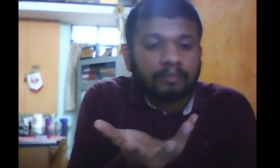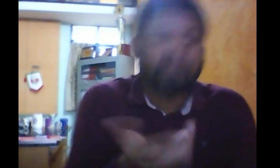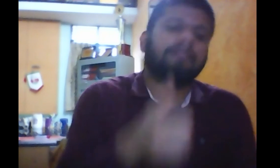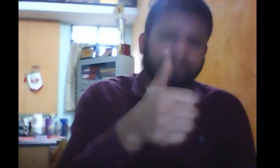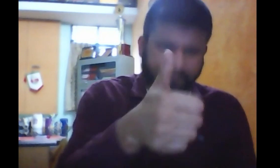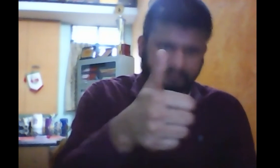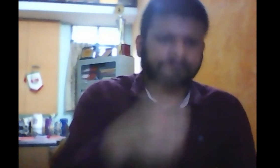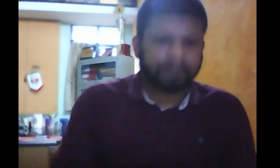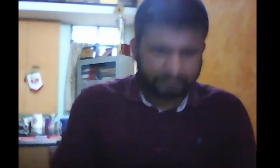Good.